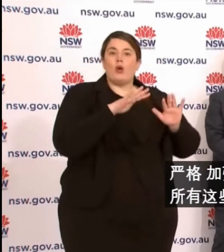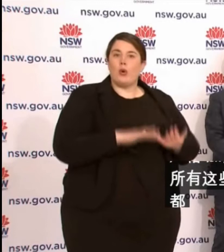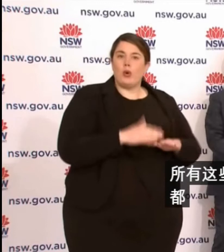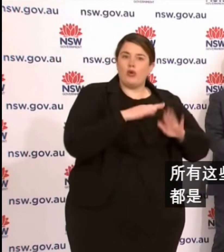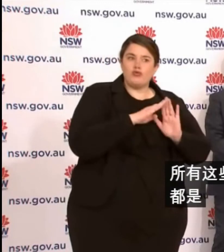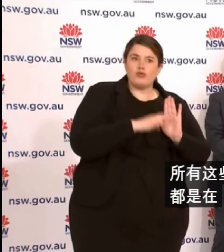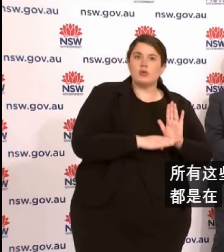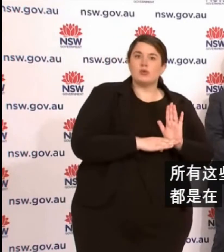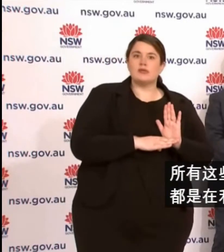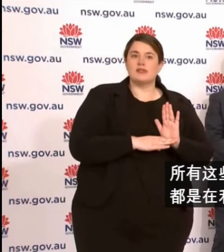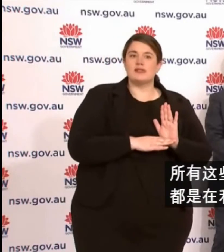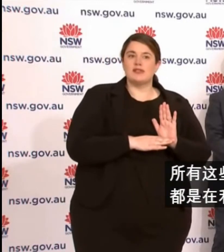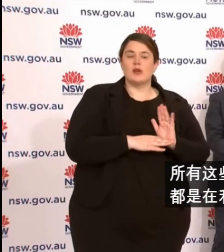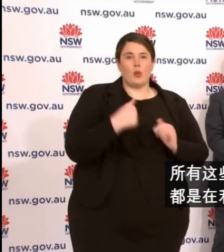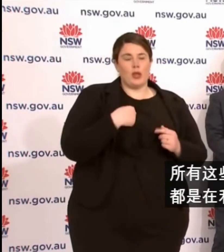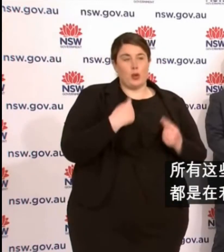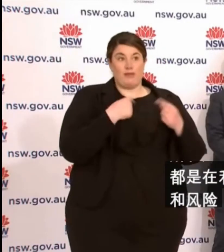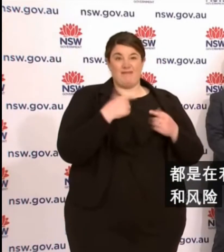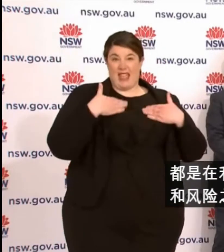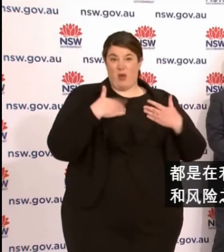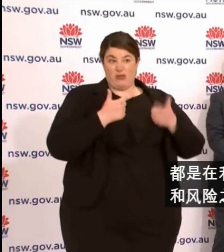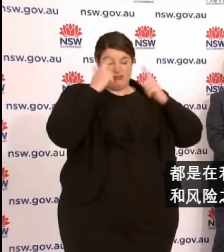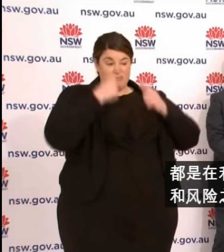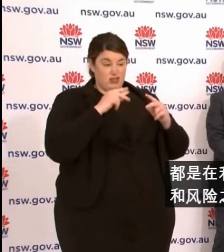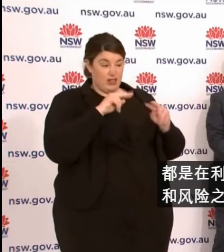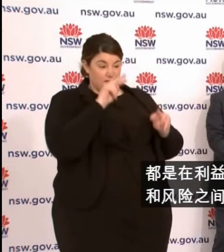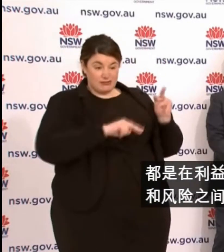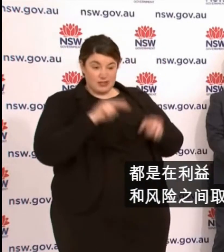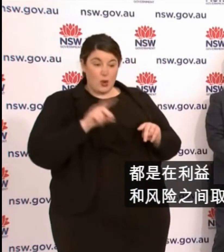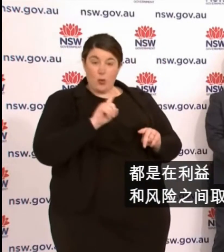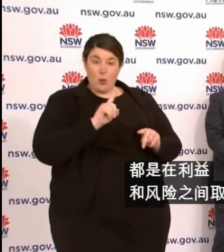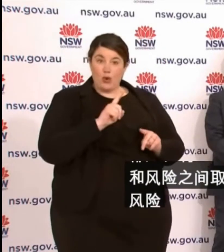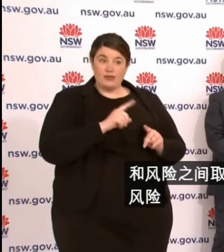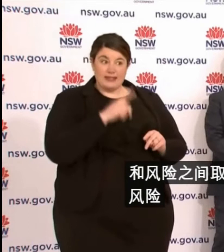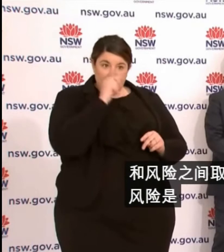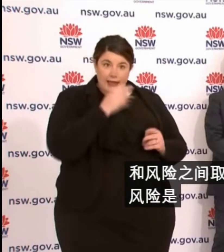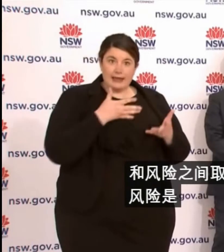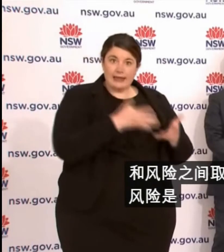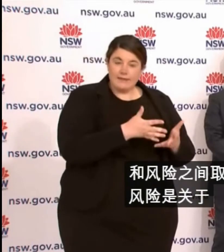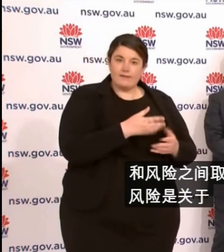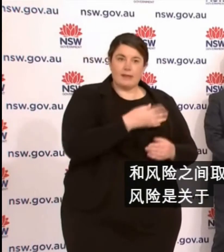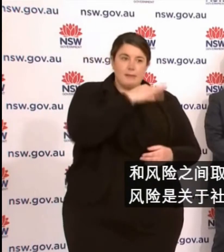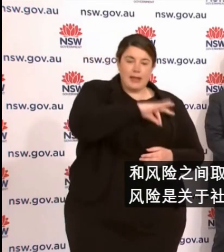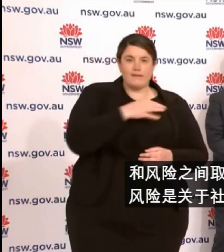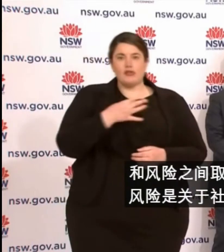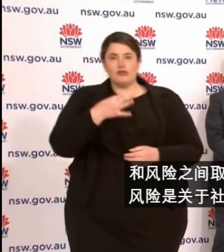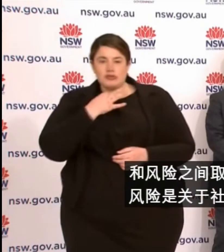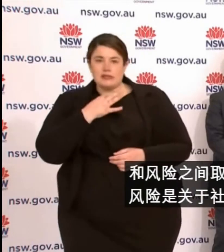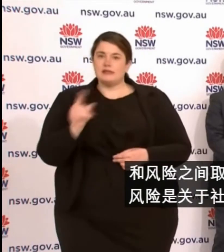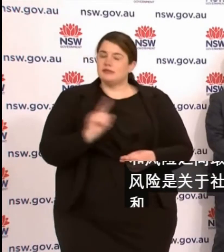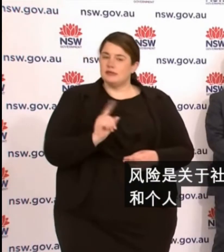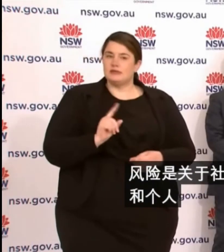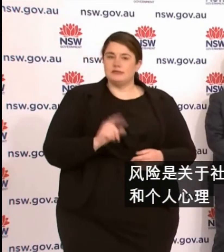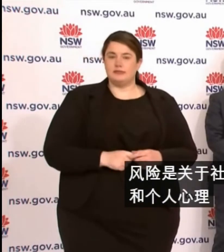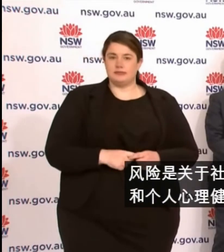balanced against both the benefits and the risks. And sometimes those risks are about the risks to community